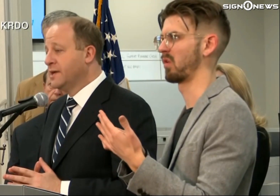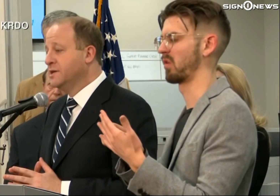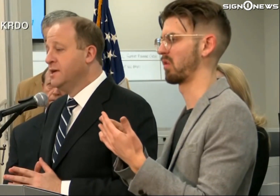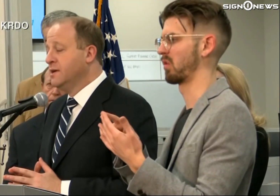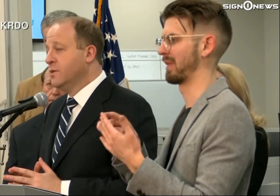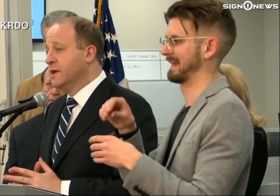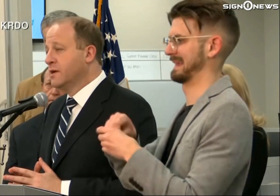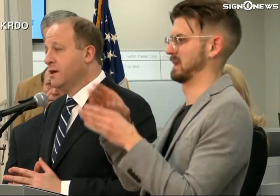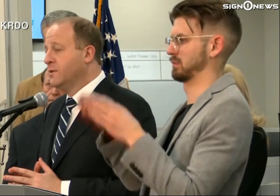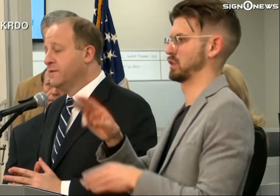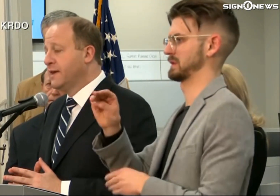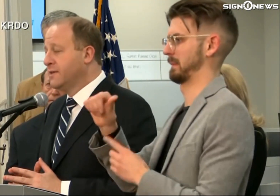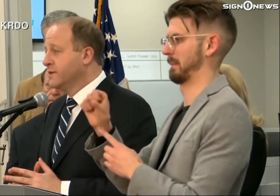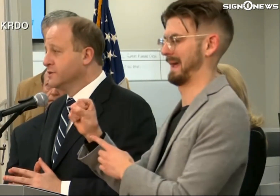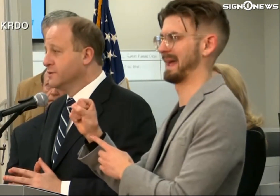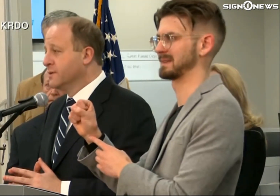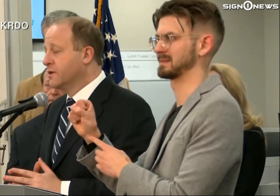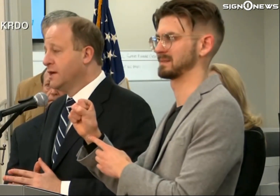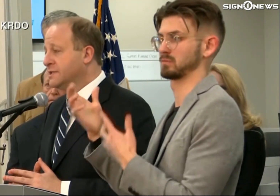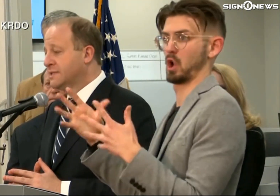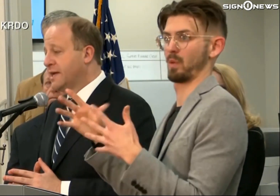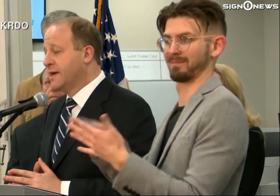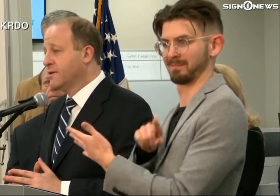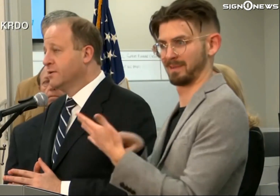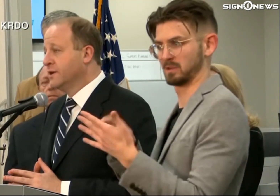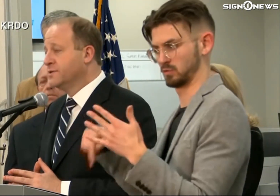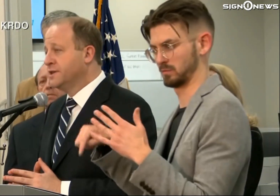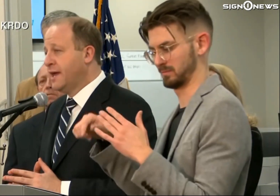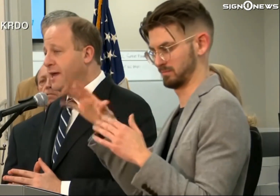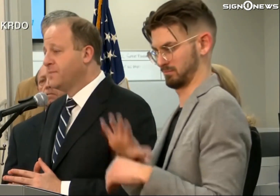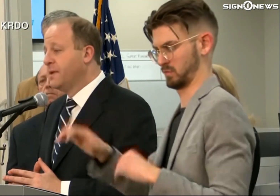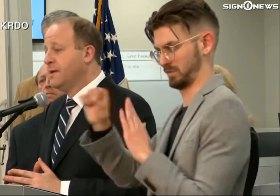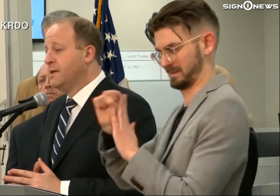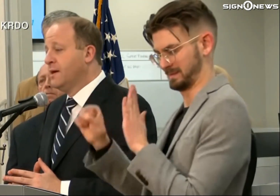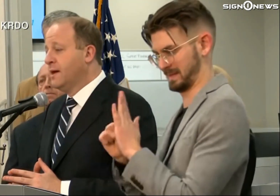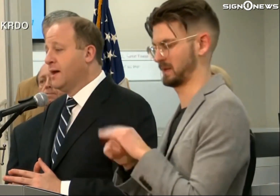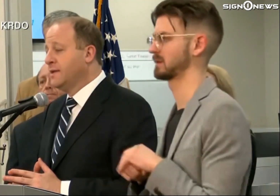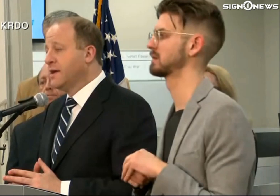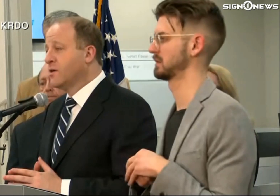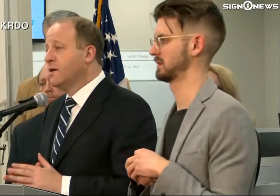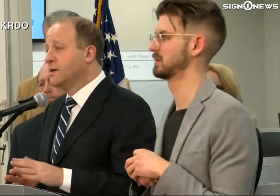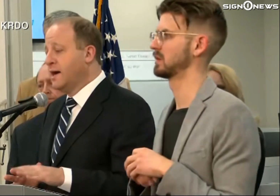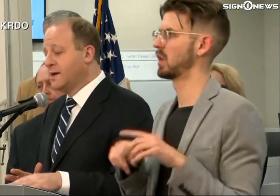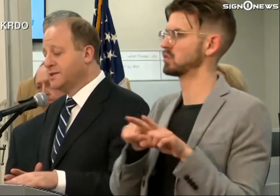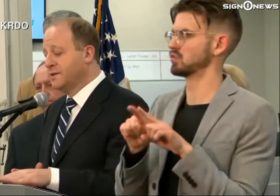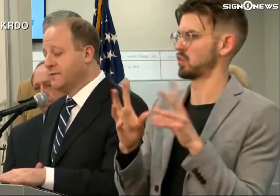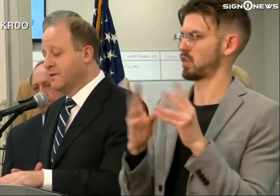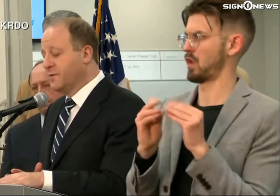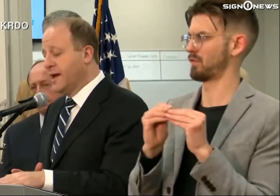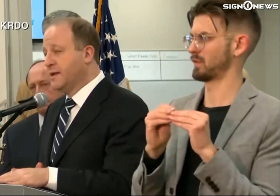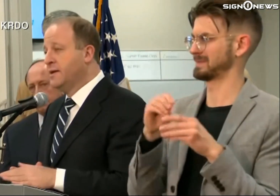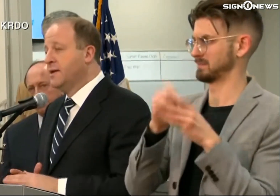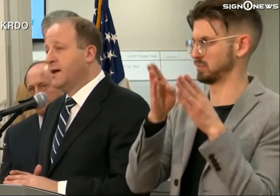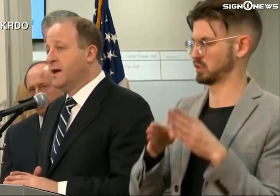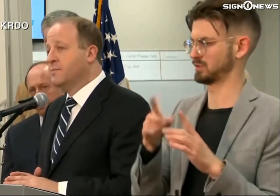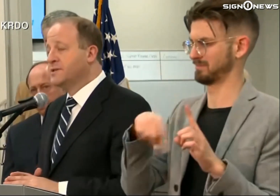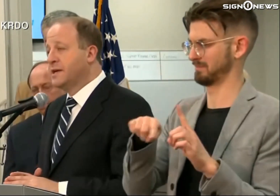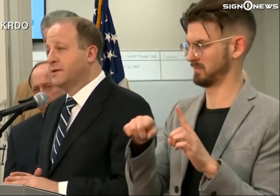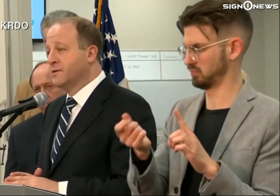this weekend. We had a call with faith leaders from across the state earlier today, and they are all cognizant of the